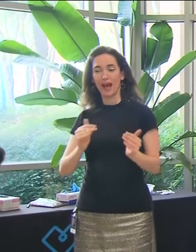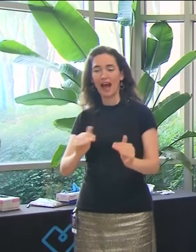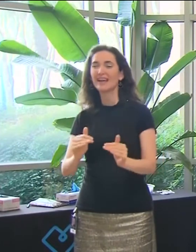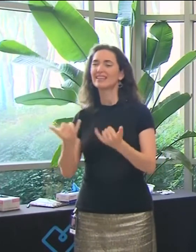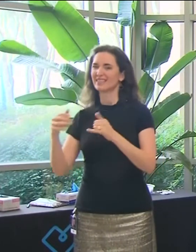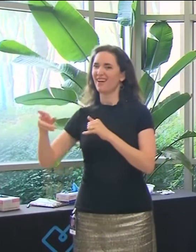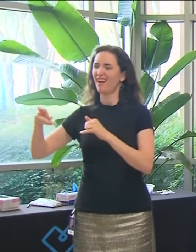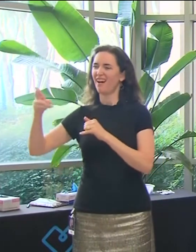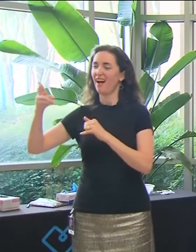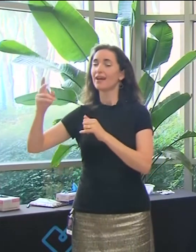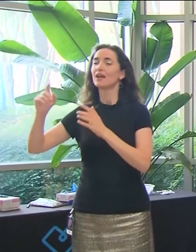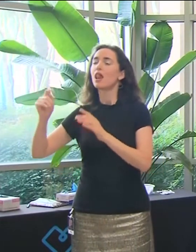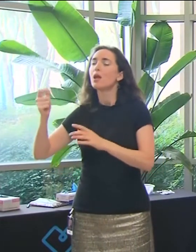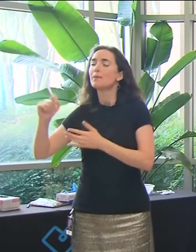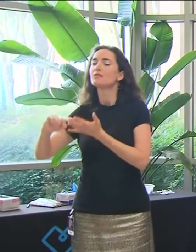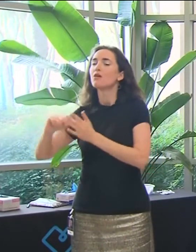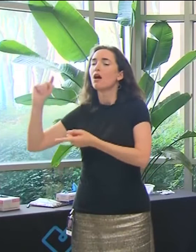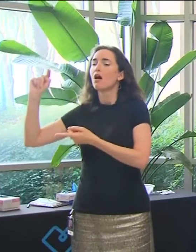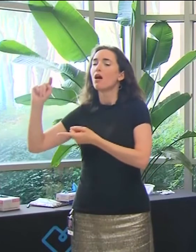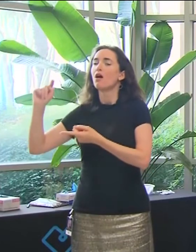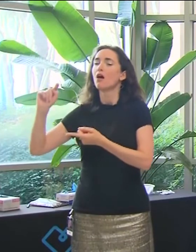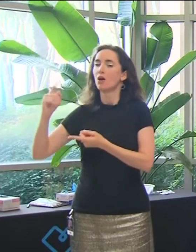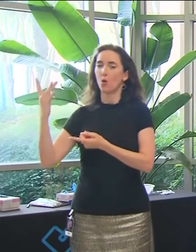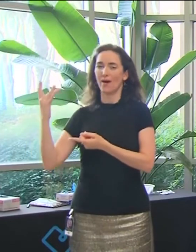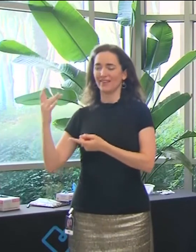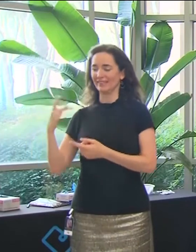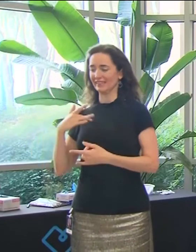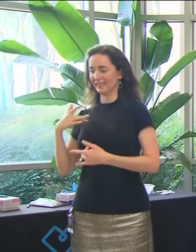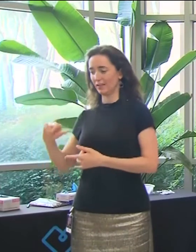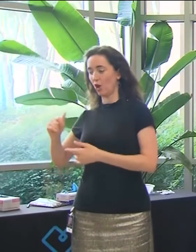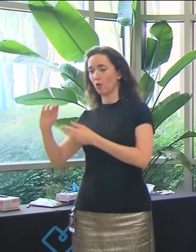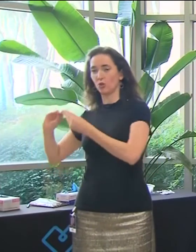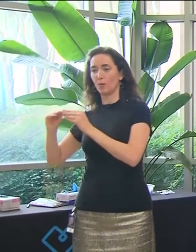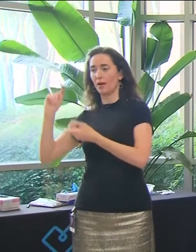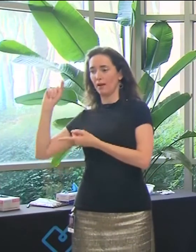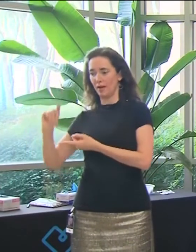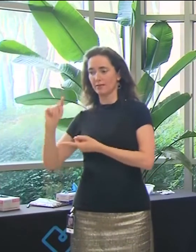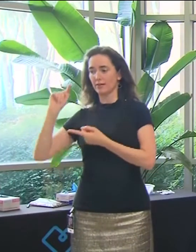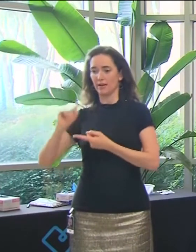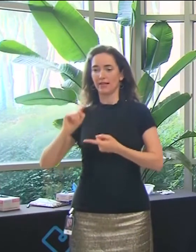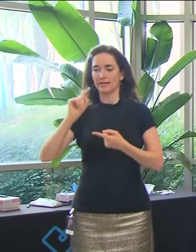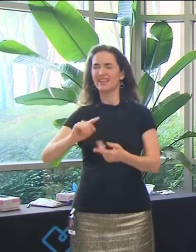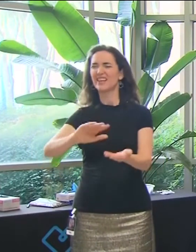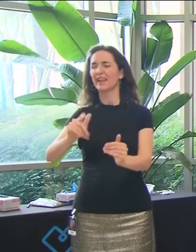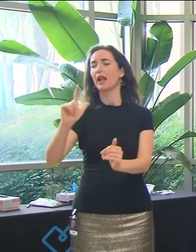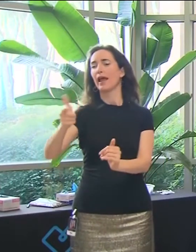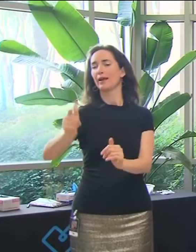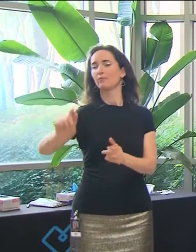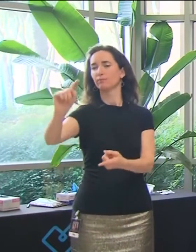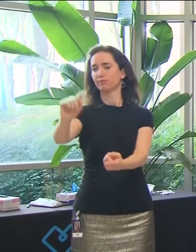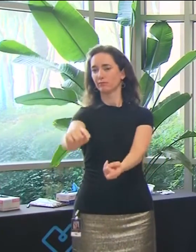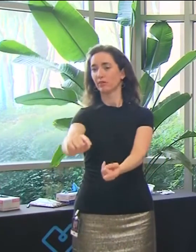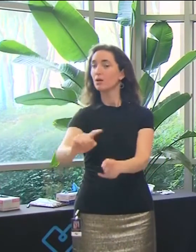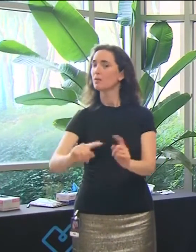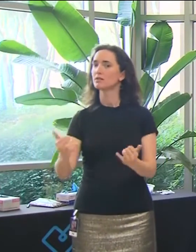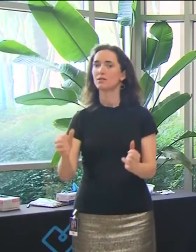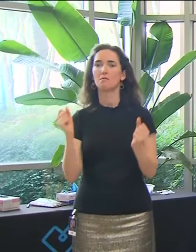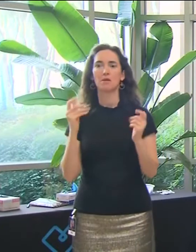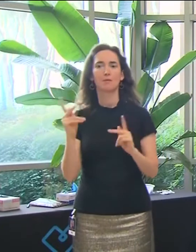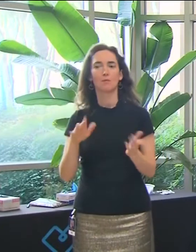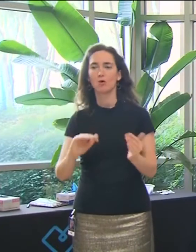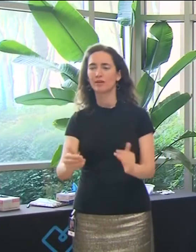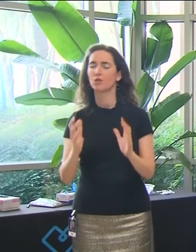come down, but they're still unacceptably high. But we know that our current trends are going to